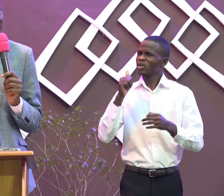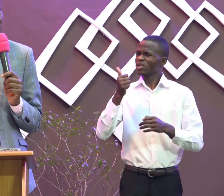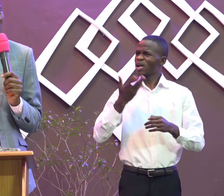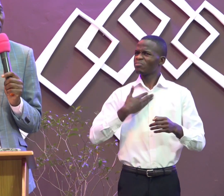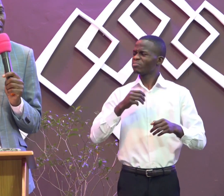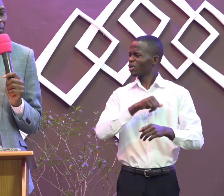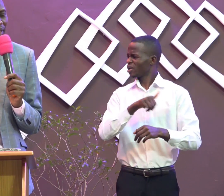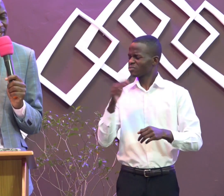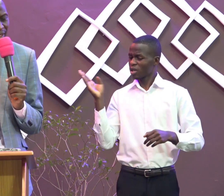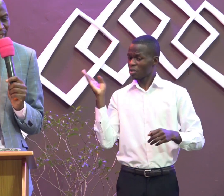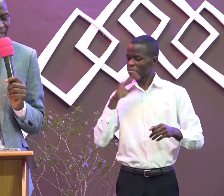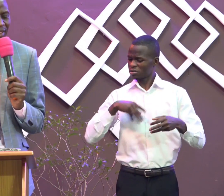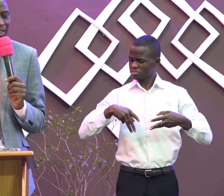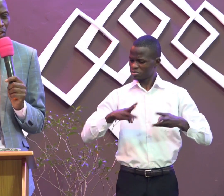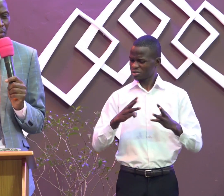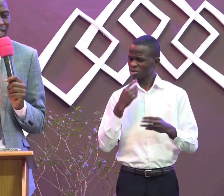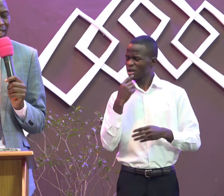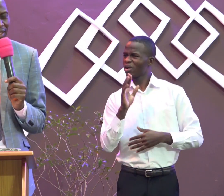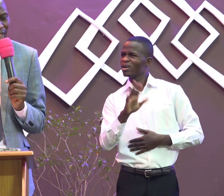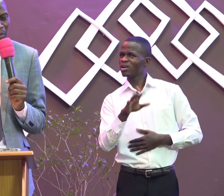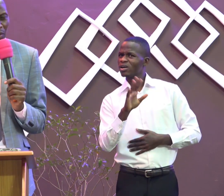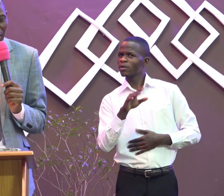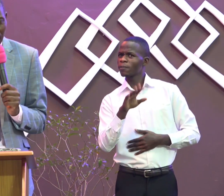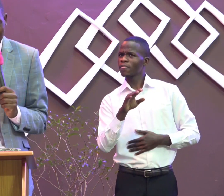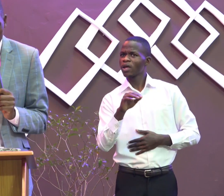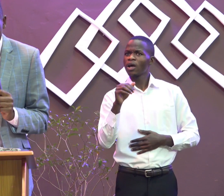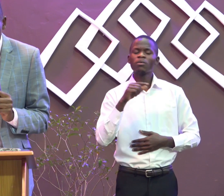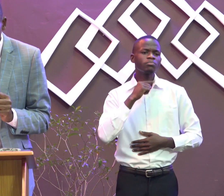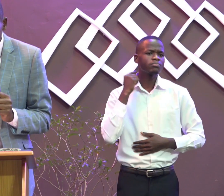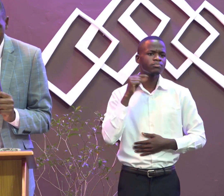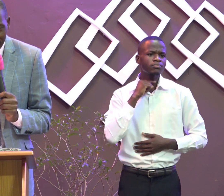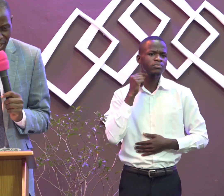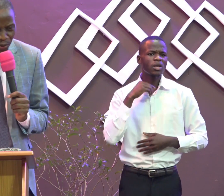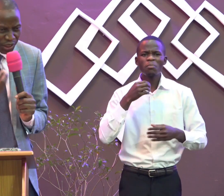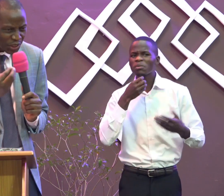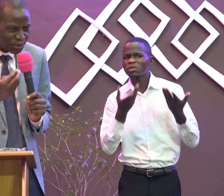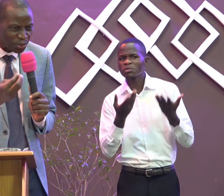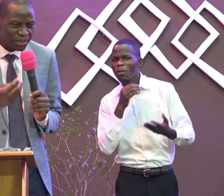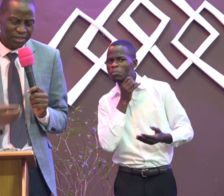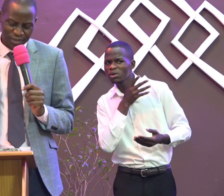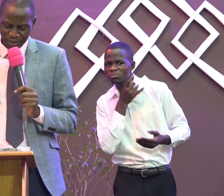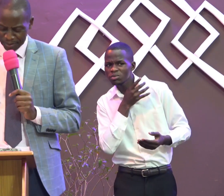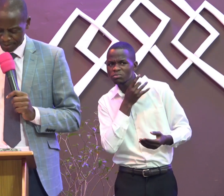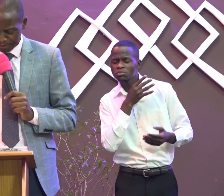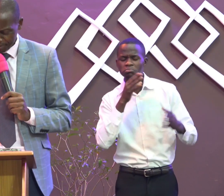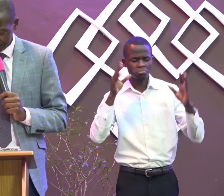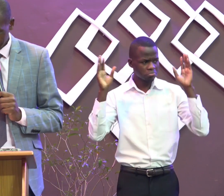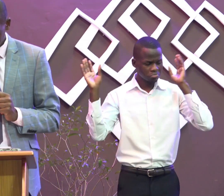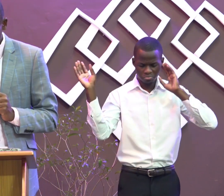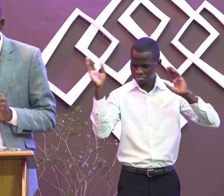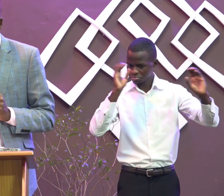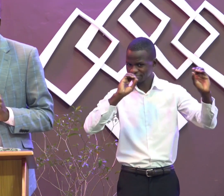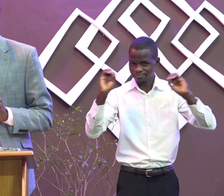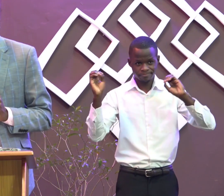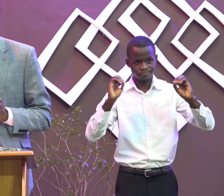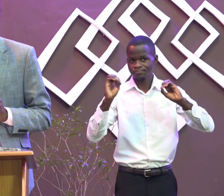feno kubawereza kutugamba nti Pastor Serumaga yaliamu abayombyeko nayo bayali akoze ekintu. There is